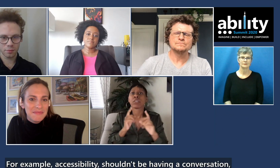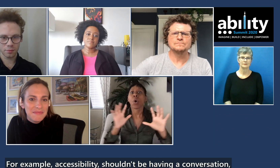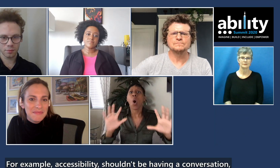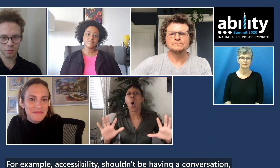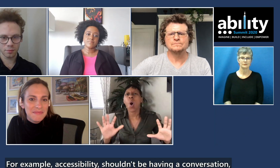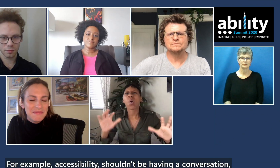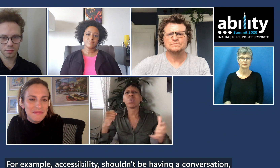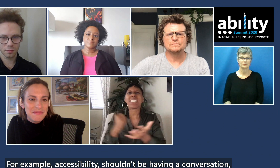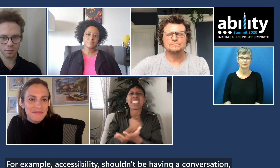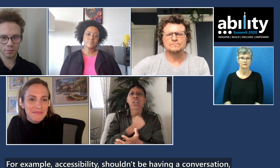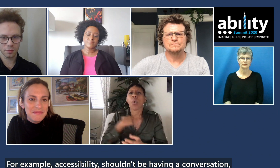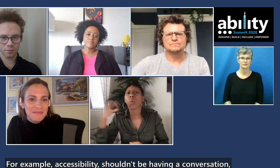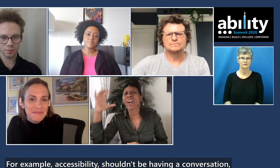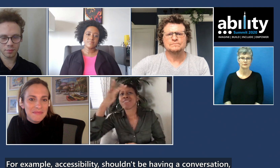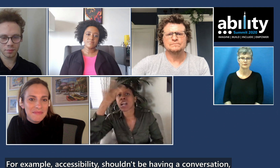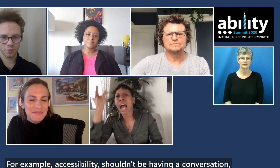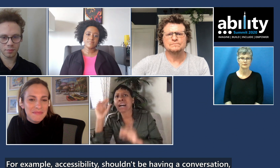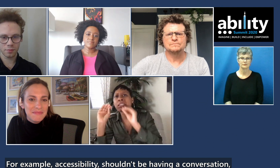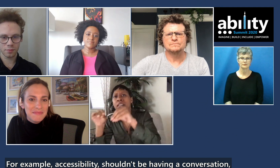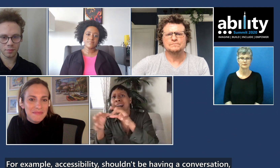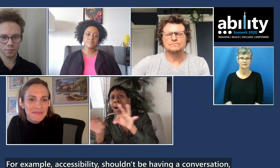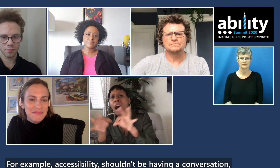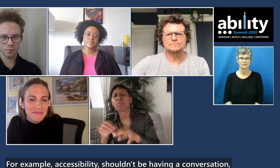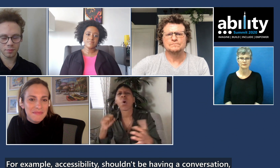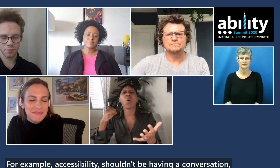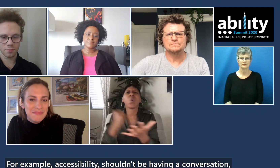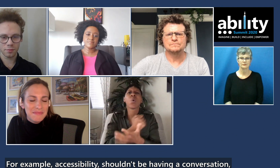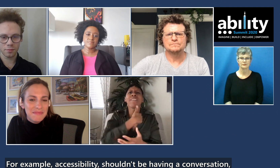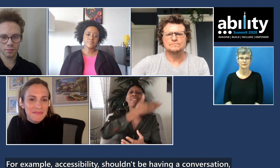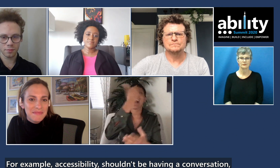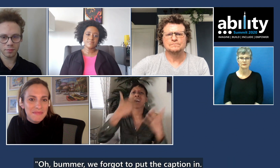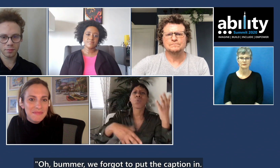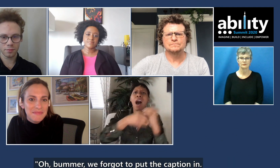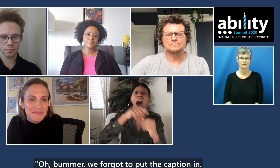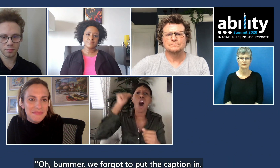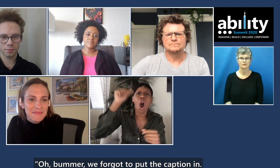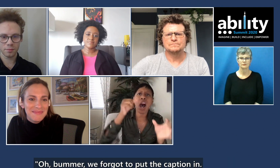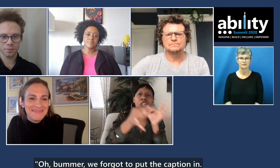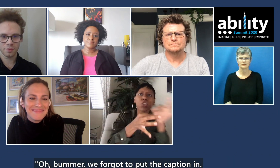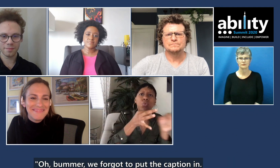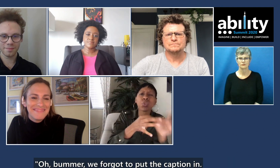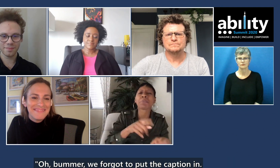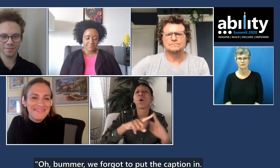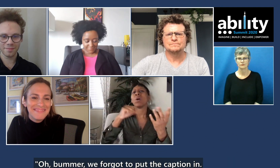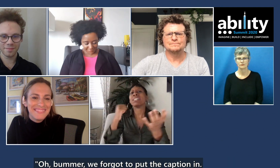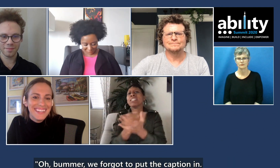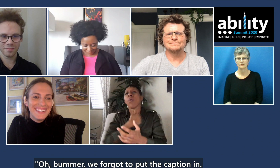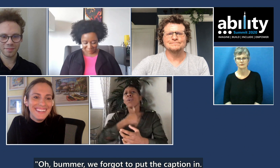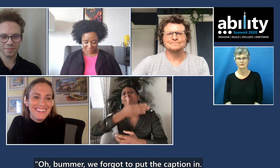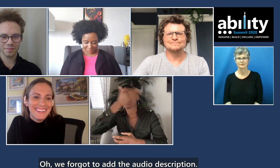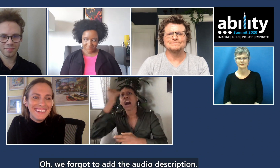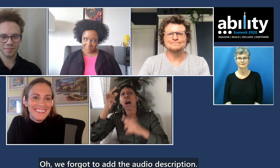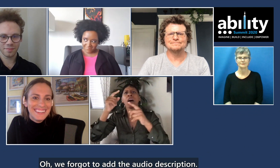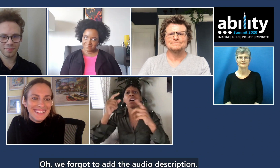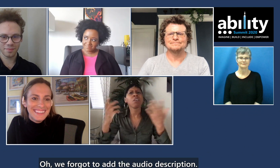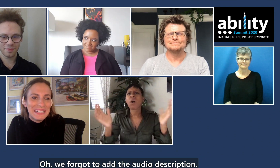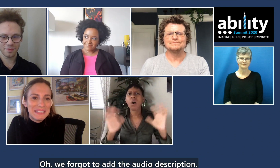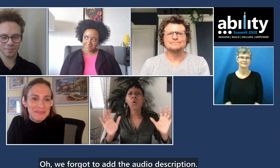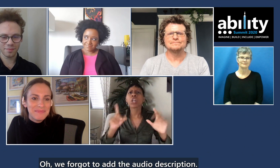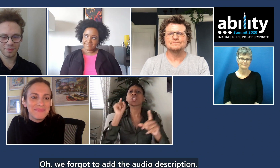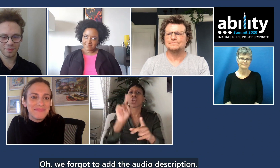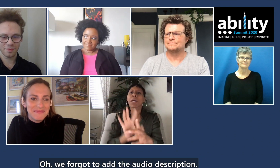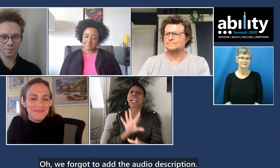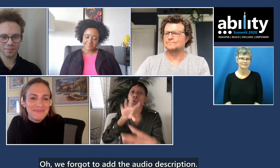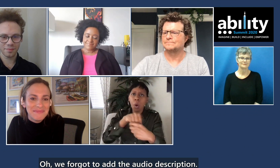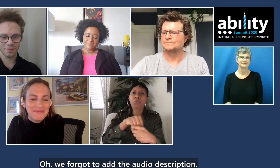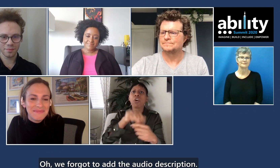shouldn't be having a conversation. Oh, bummer, we forgot to put the caption in. Oh, we forgot to add the audio descriptions. Oh,